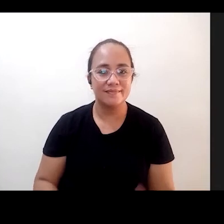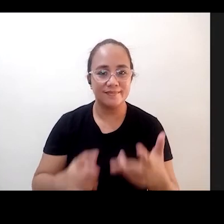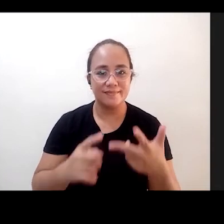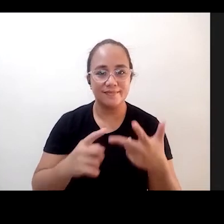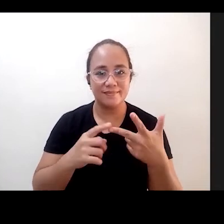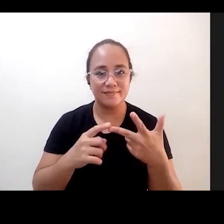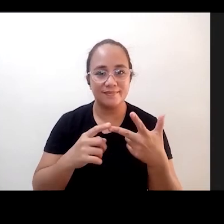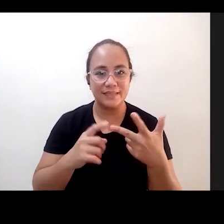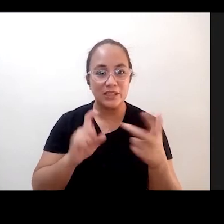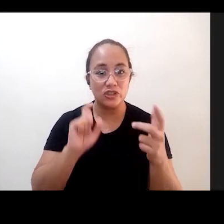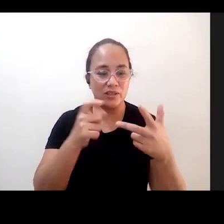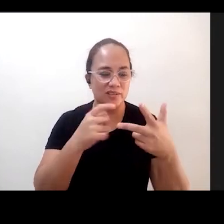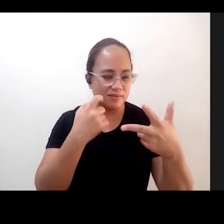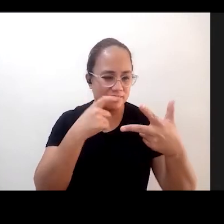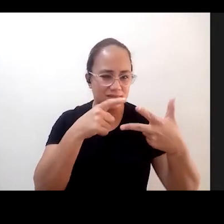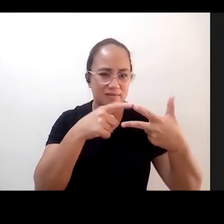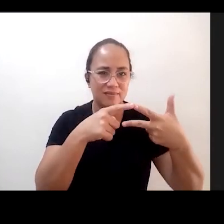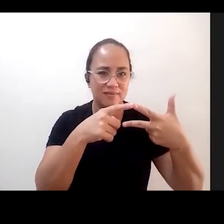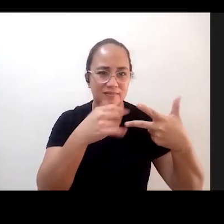Changed.